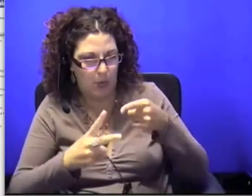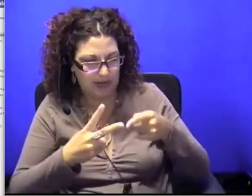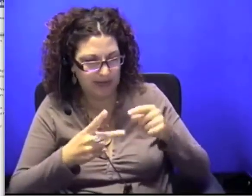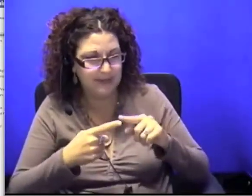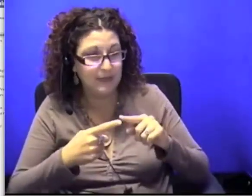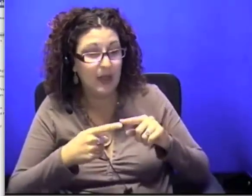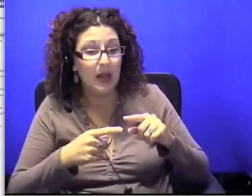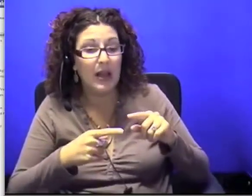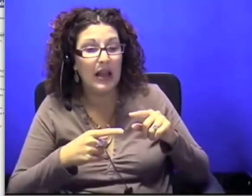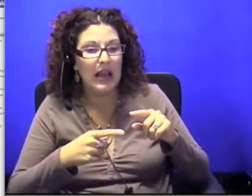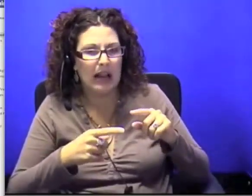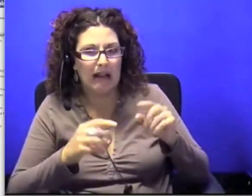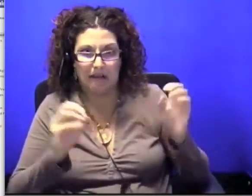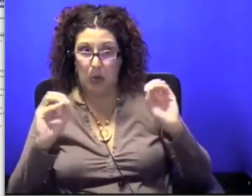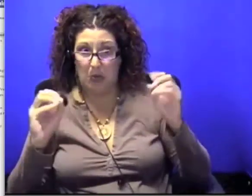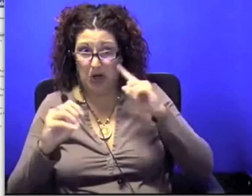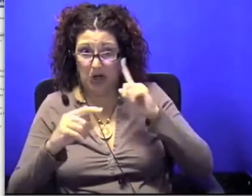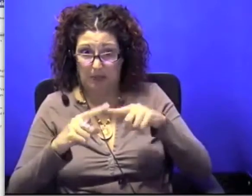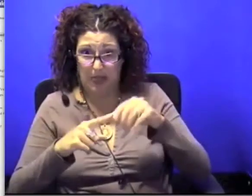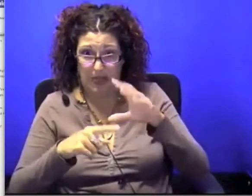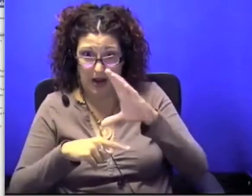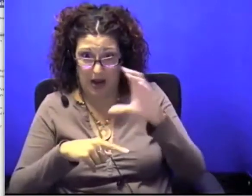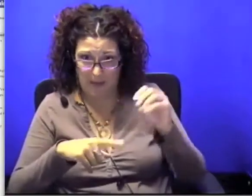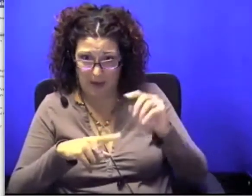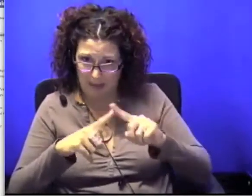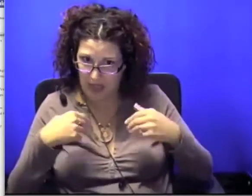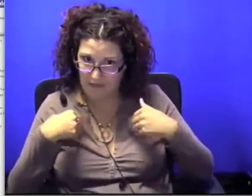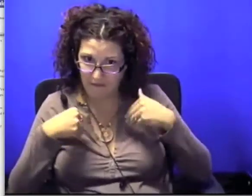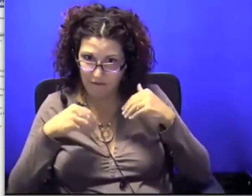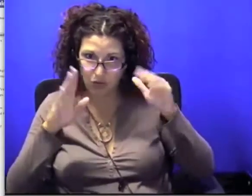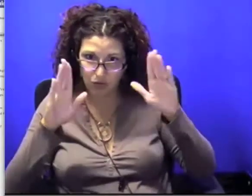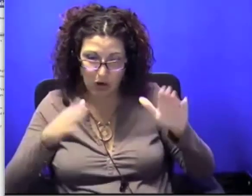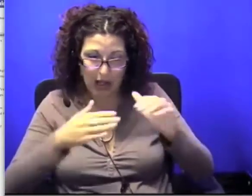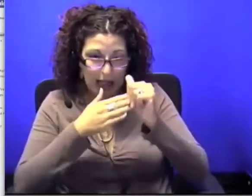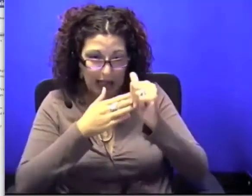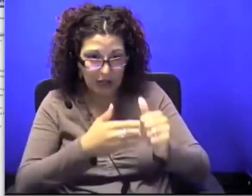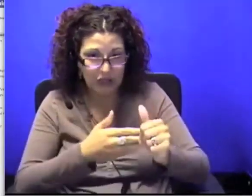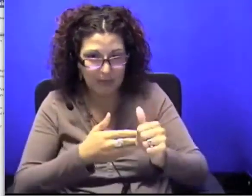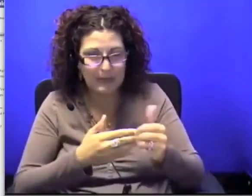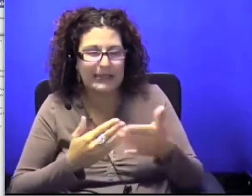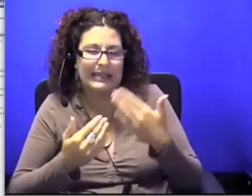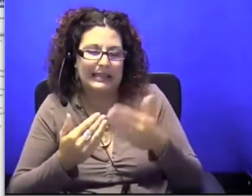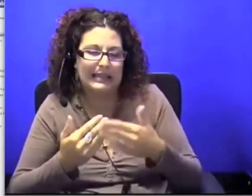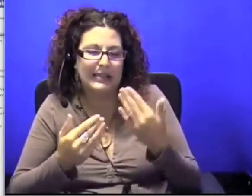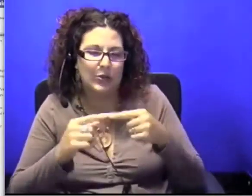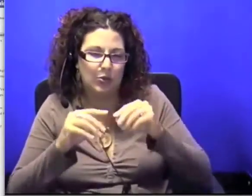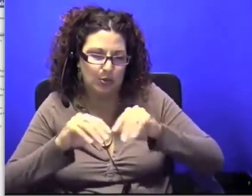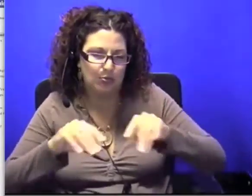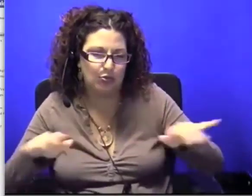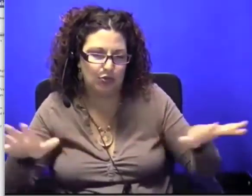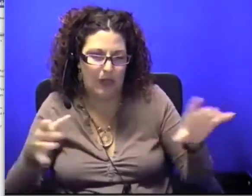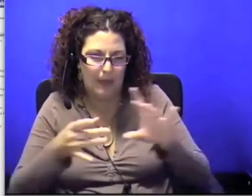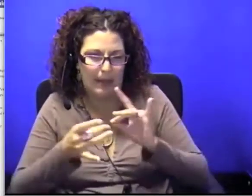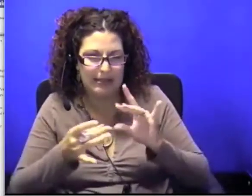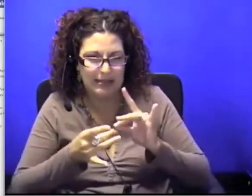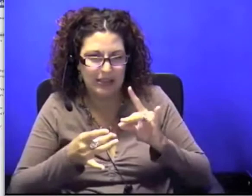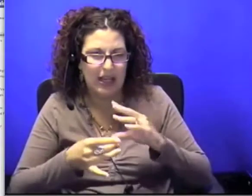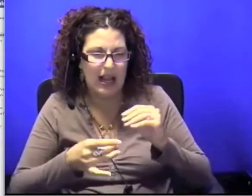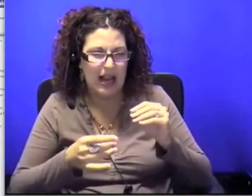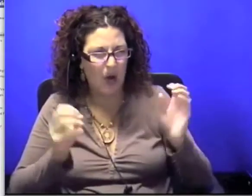you're at the beginning of a company and nobody's heard about it, and yet they have great leadership at the top of it, it's easy to spread that message.